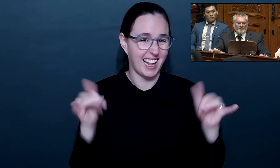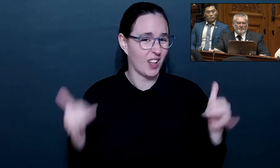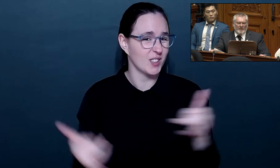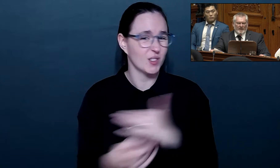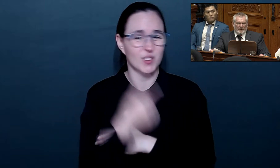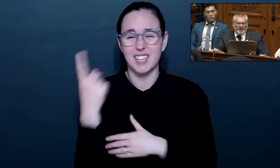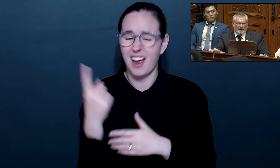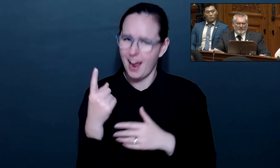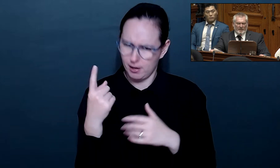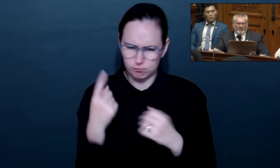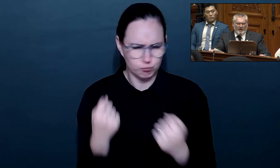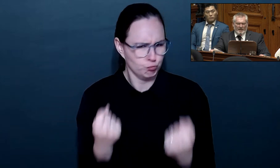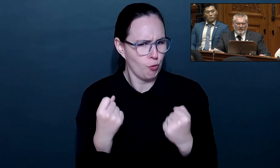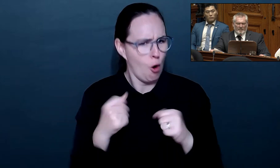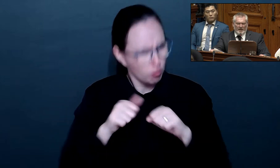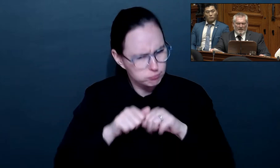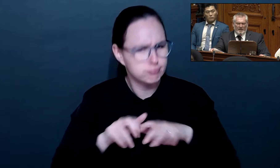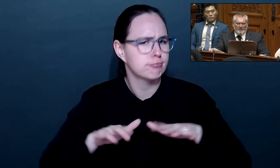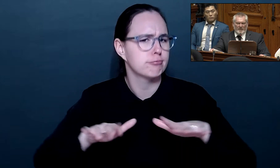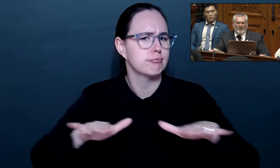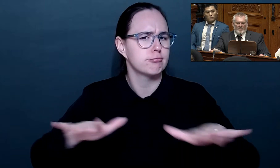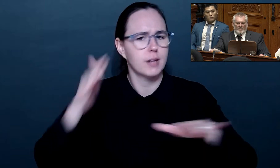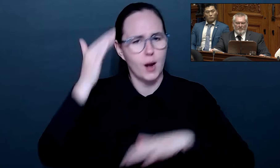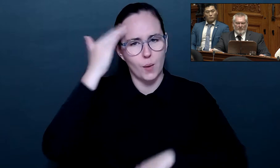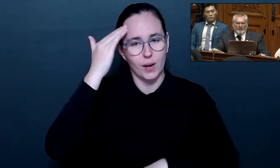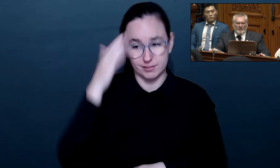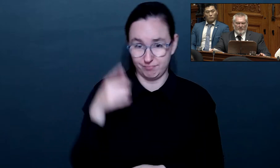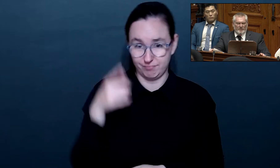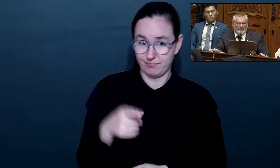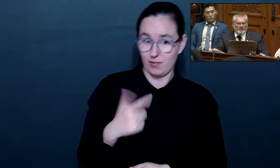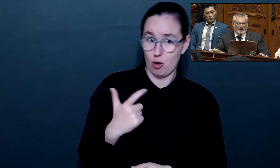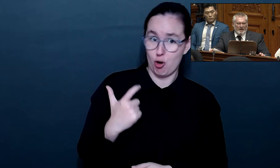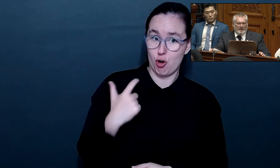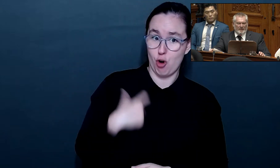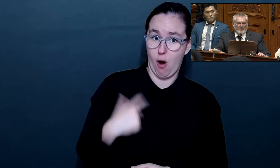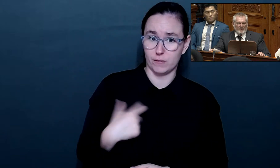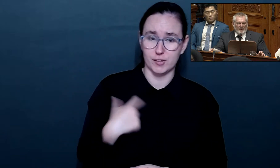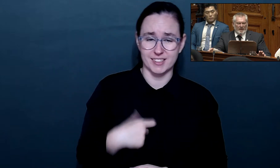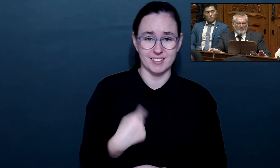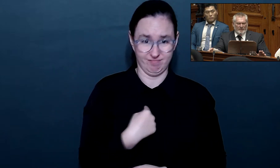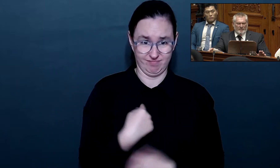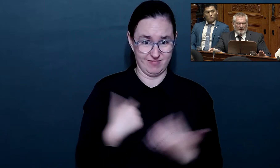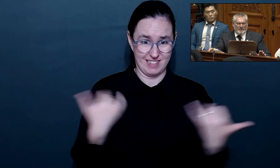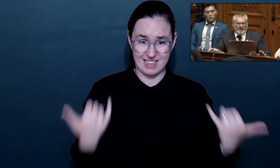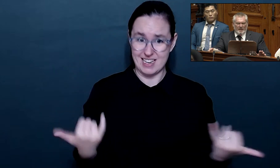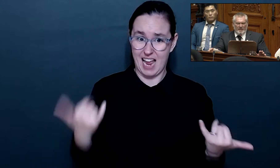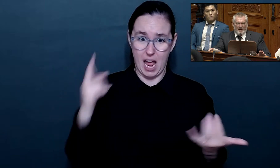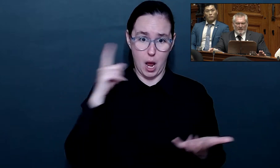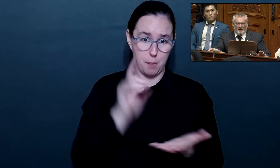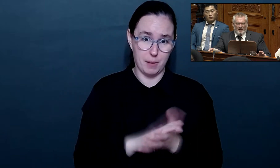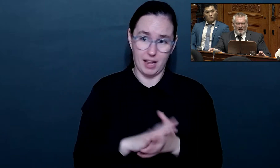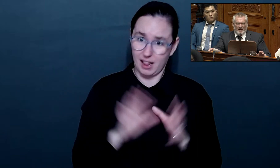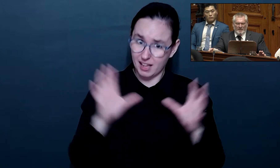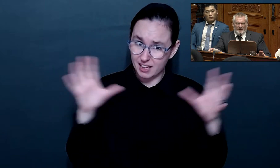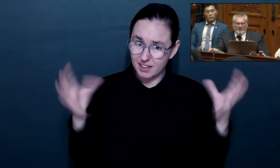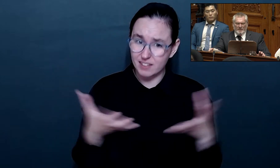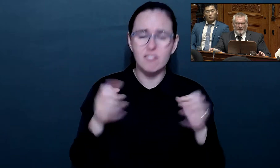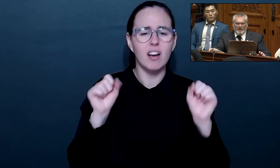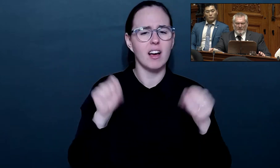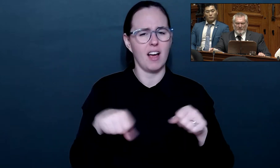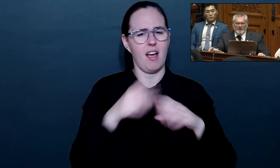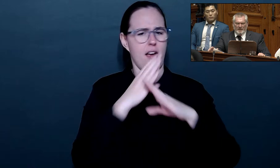action. Together, we can break down barriers and build a more inclusive society. I wish to once again thank the